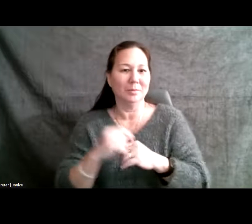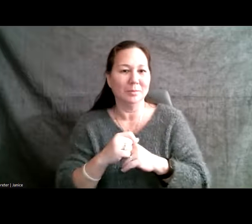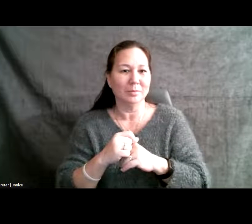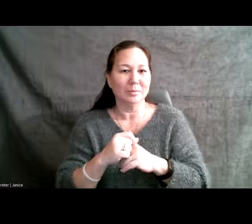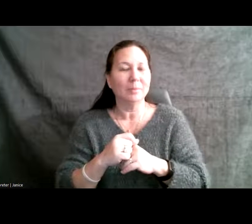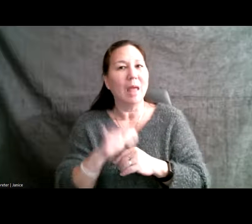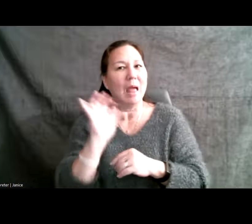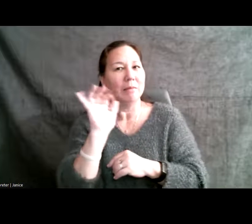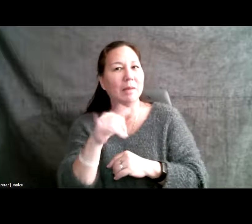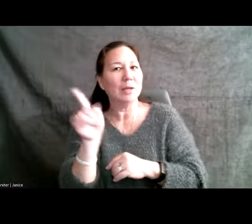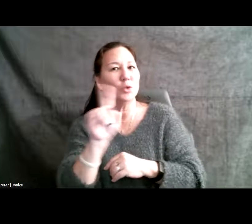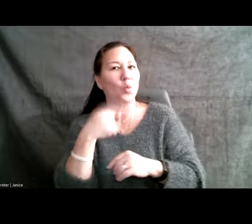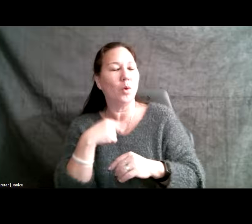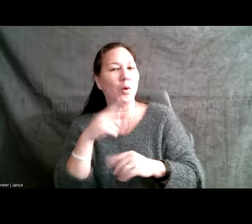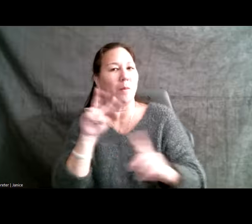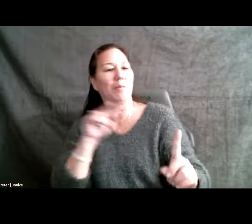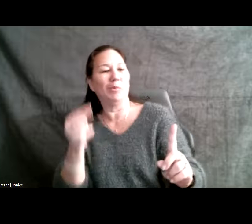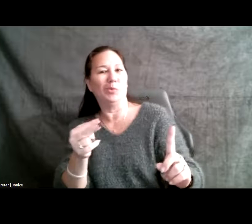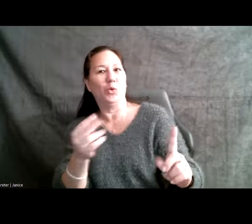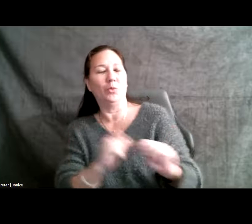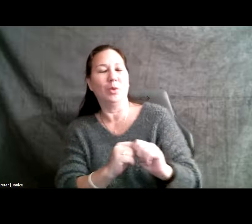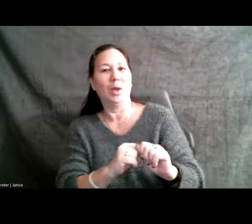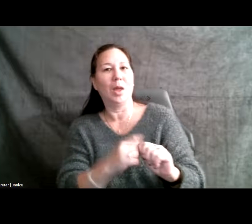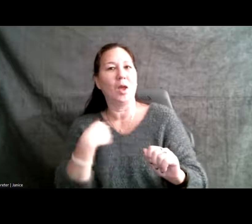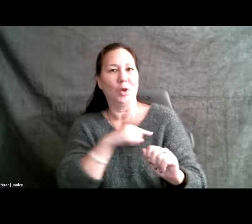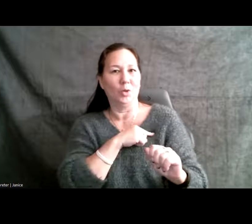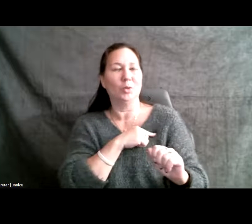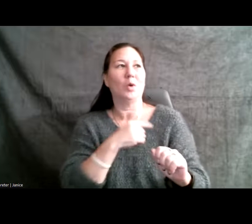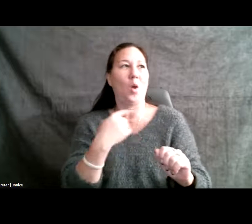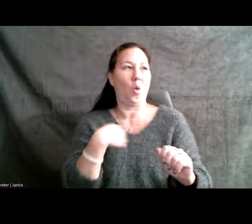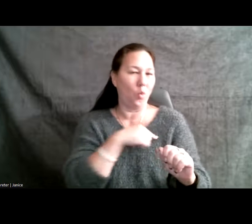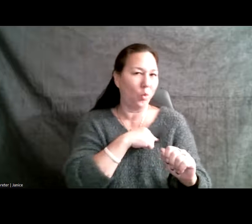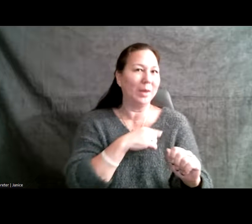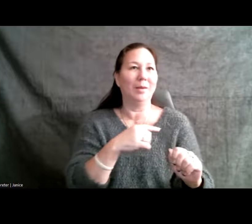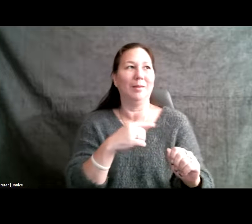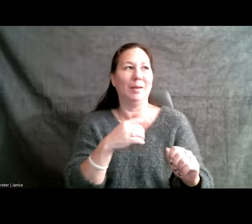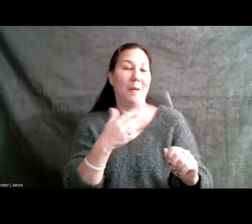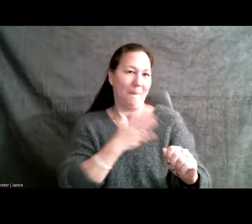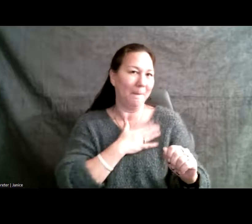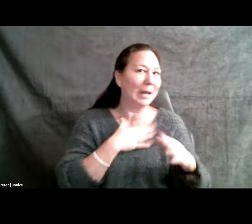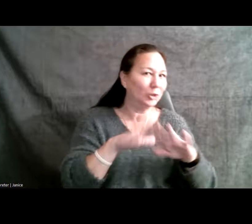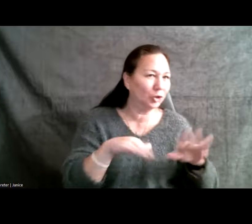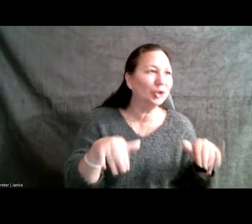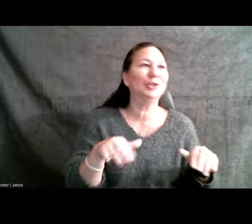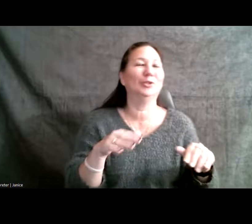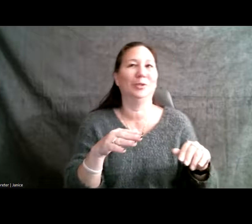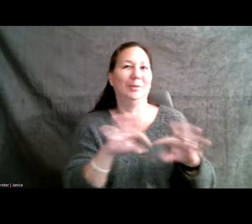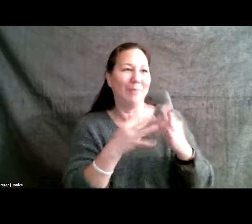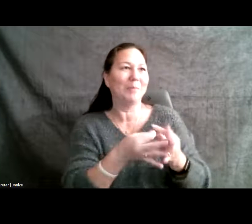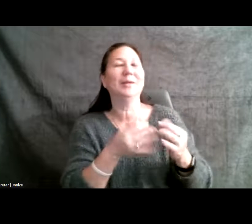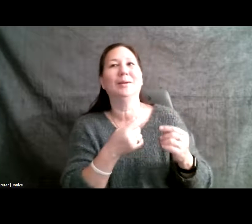that's where I come from, because we spend a lot of time, and my children have been raised that way. They're on the water, we're in the woods,